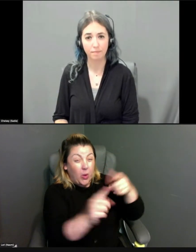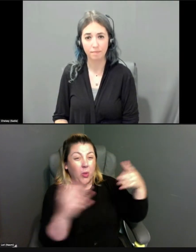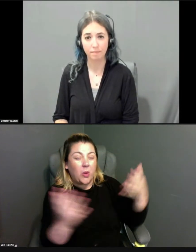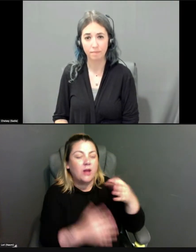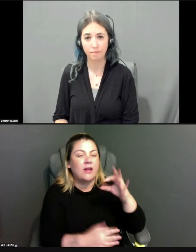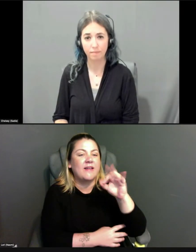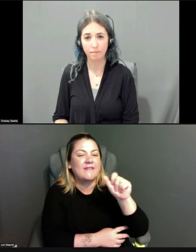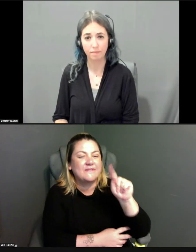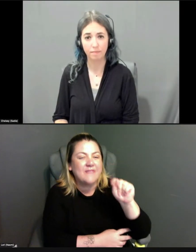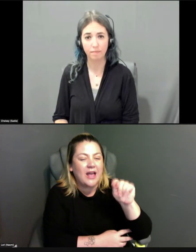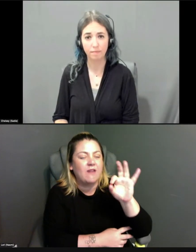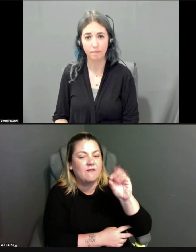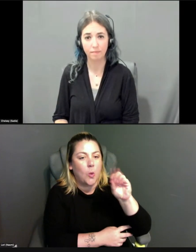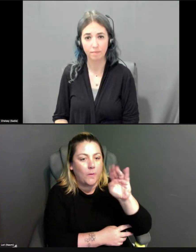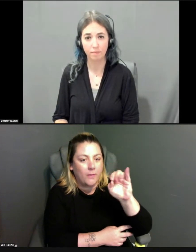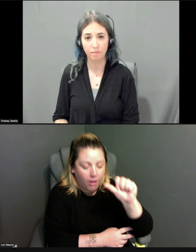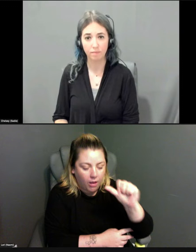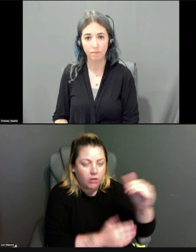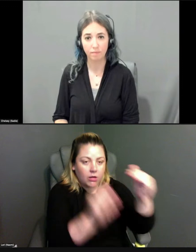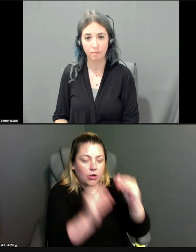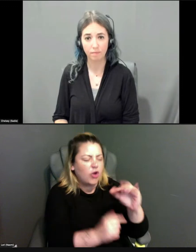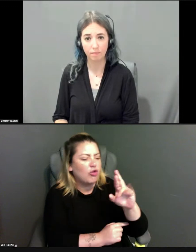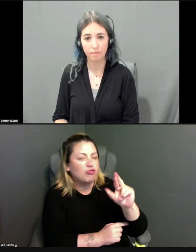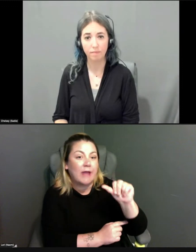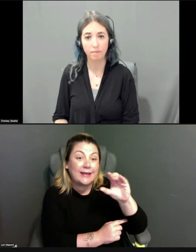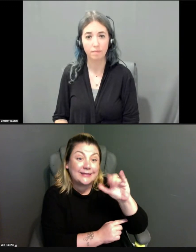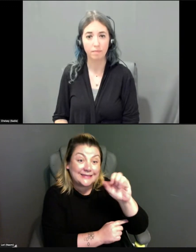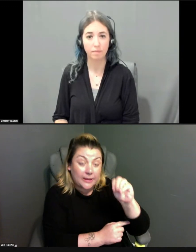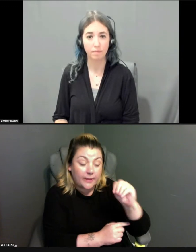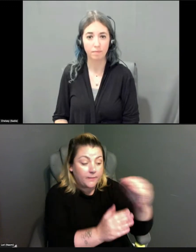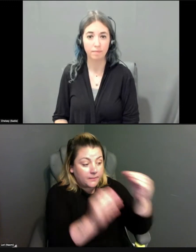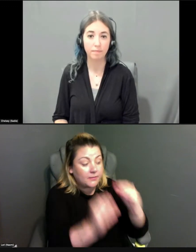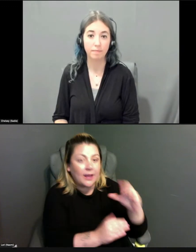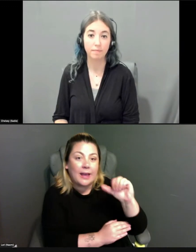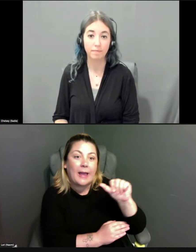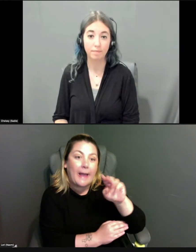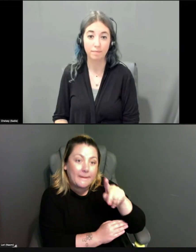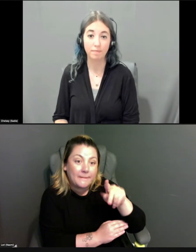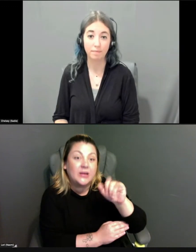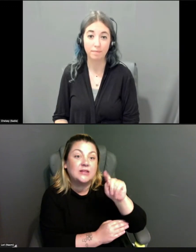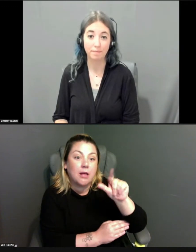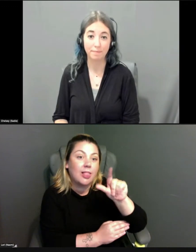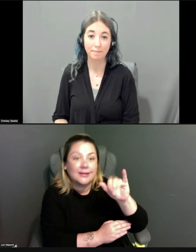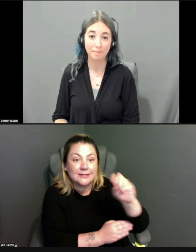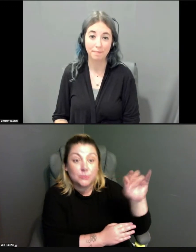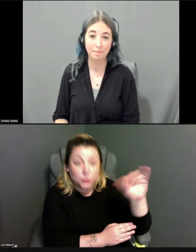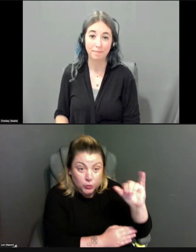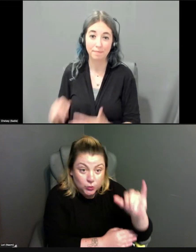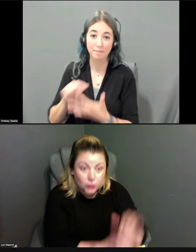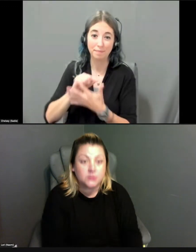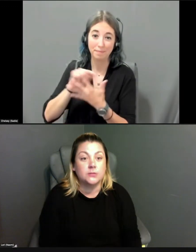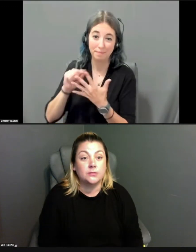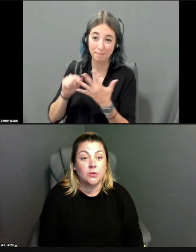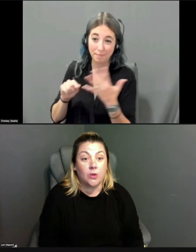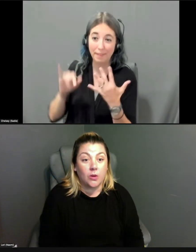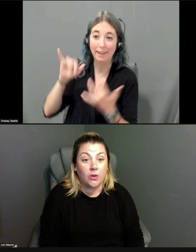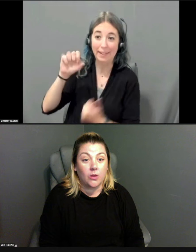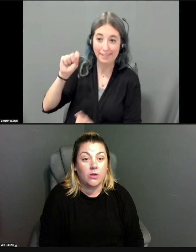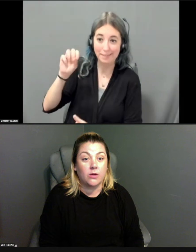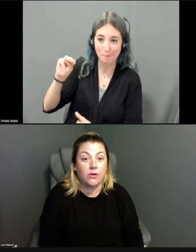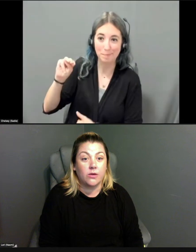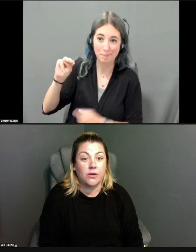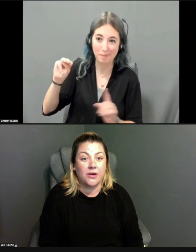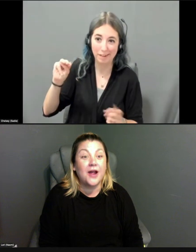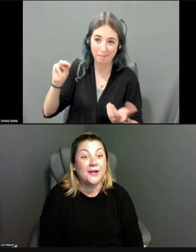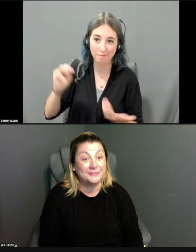racism and capitalism and all of these things. All the isms. All the isms, really, right? Yeah. And then again, sort